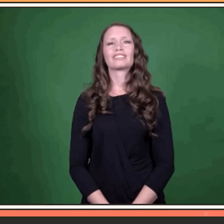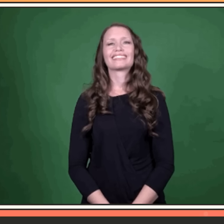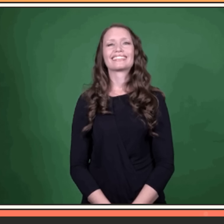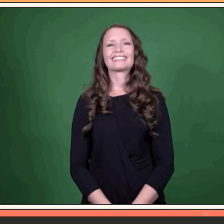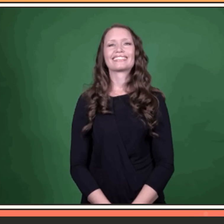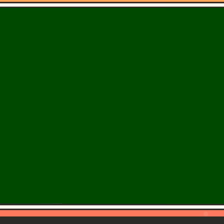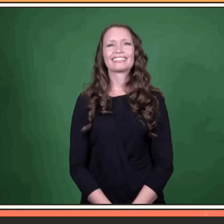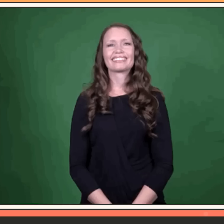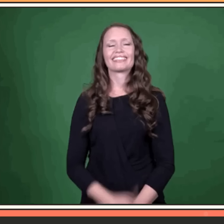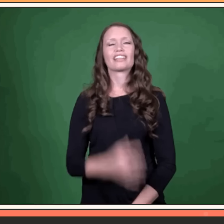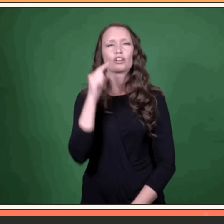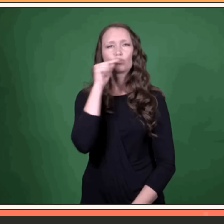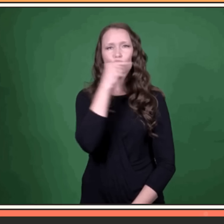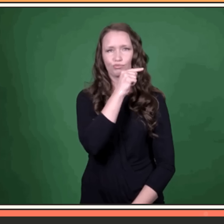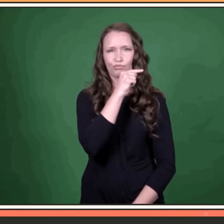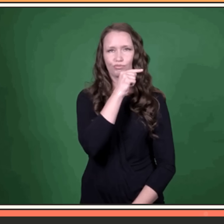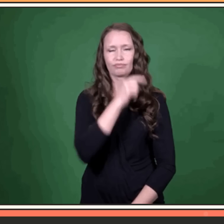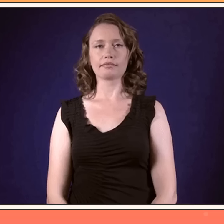Corn.